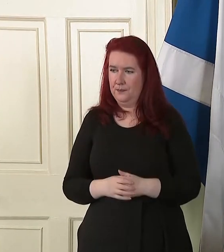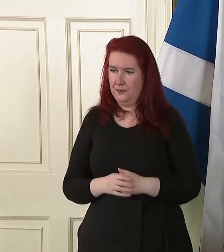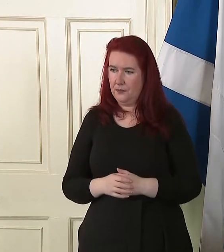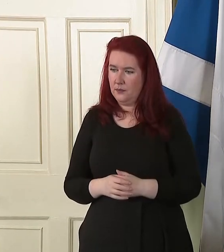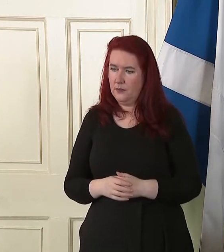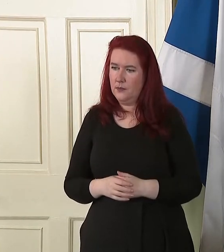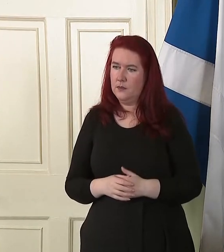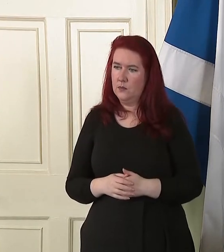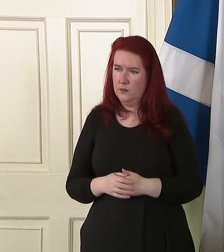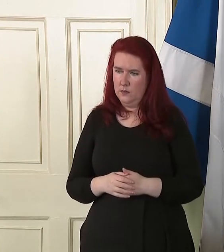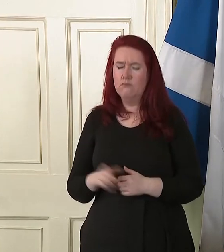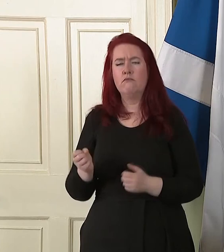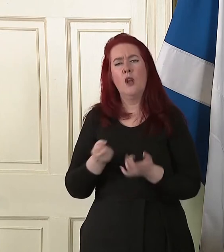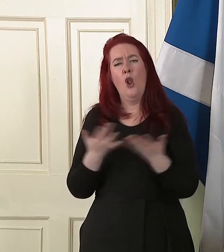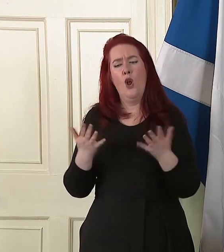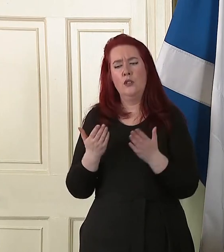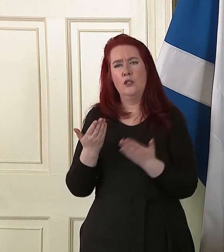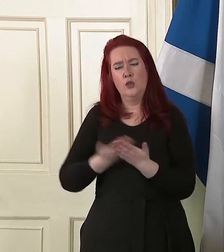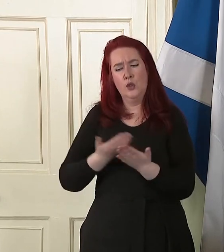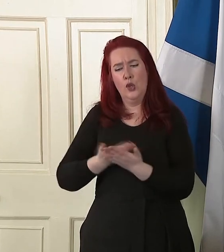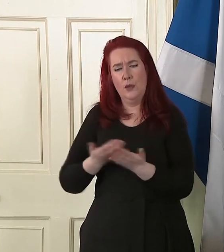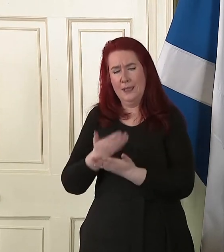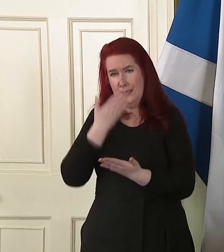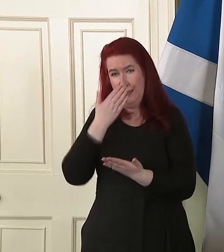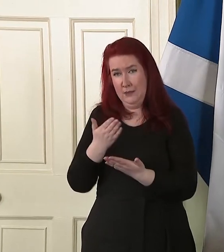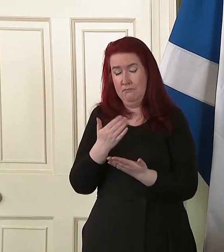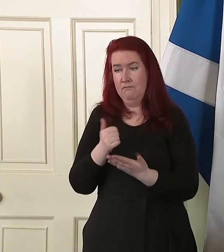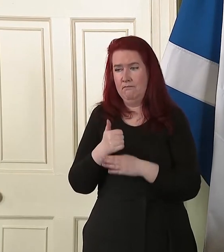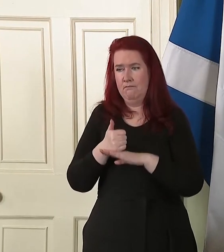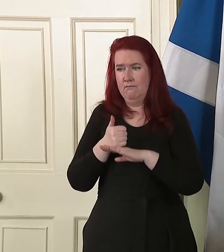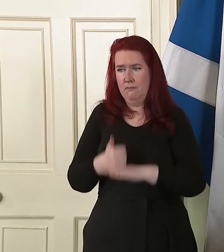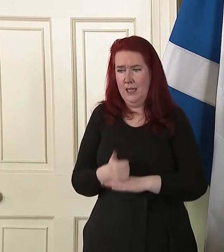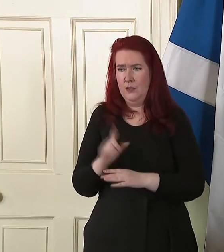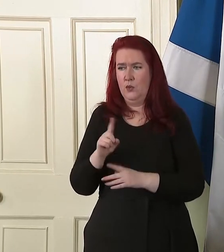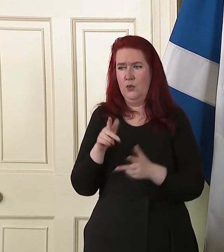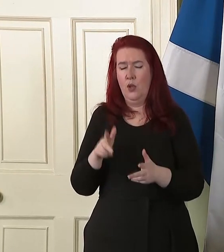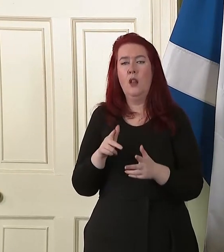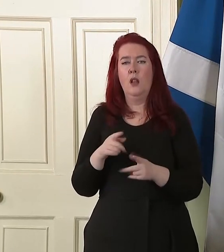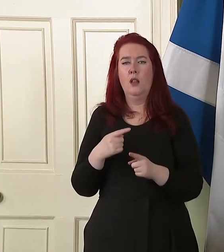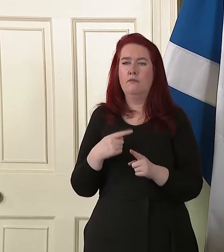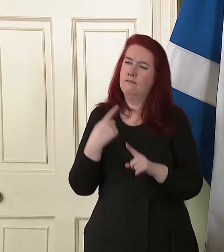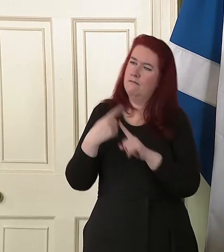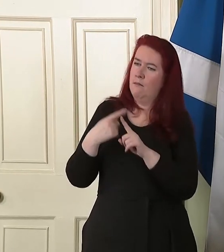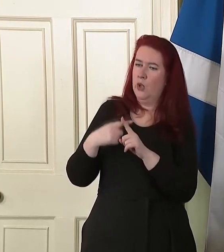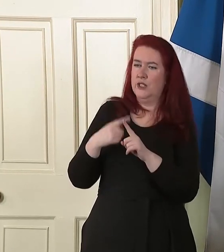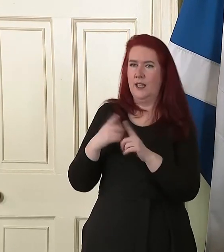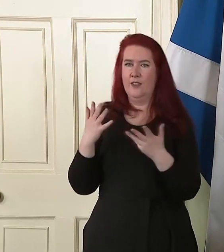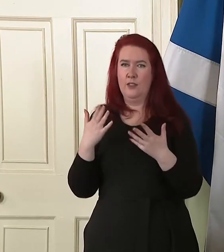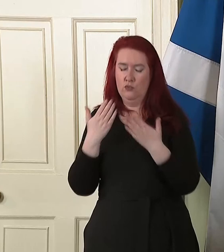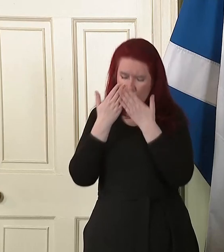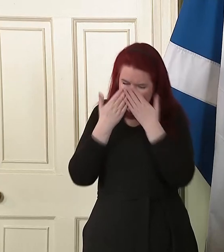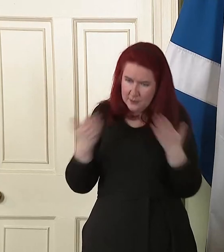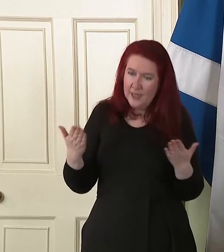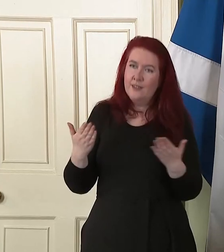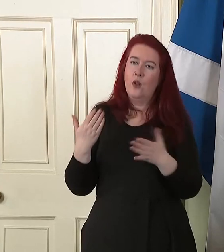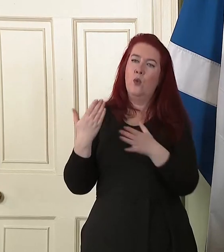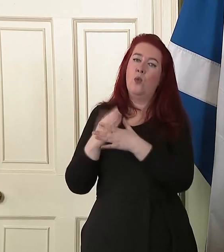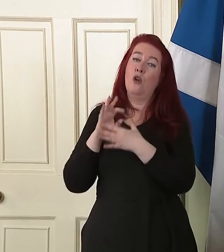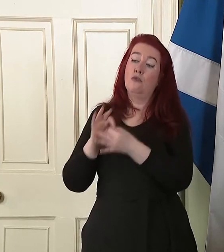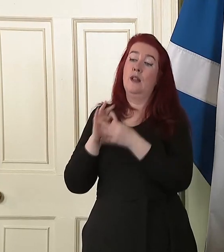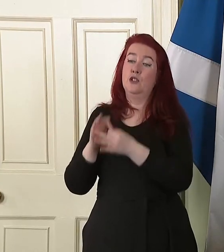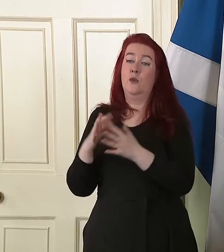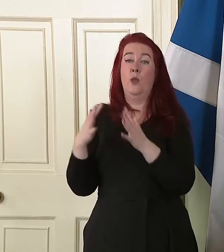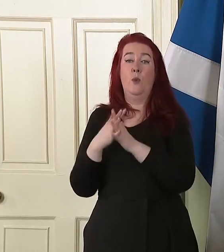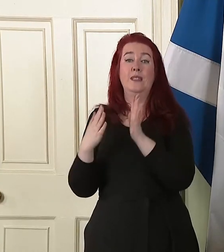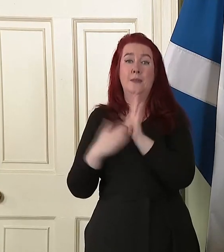Quite a lot of this document seems to be kind of predicated on what you've called a positive and respectful working relationship with